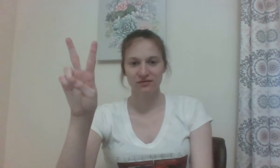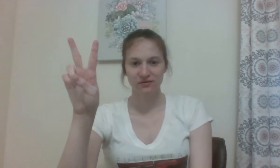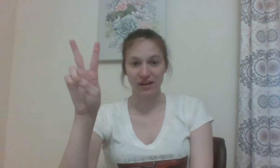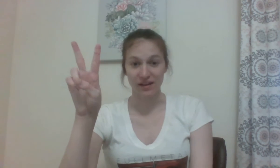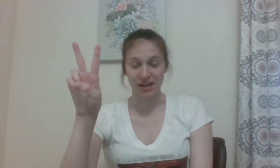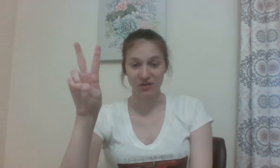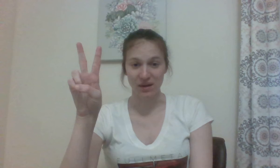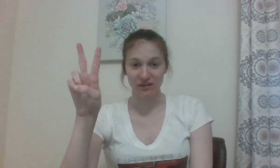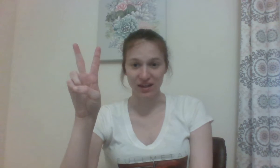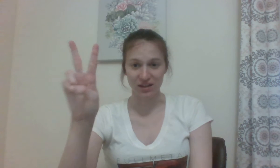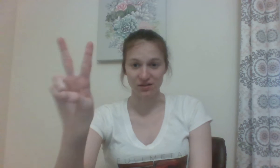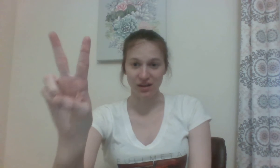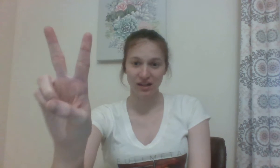And that's how you make a V. Can you do that?